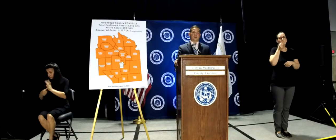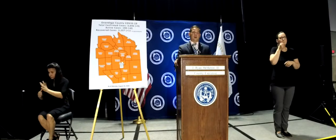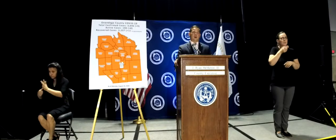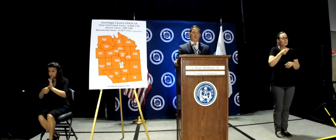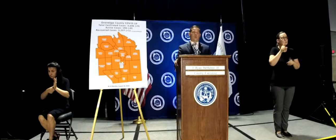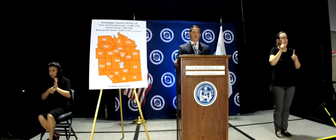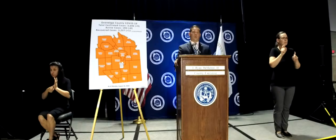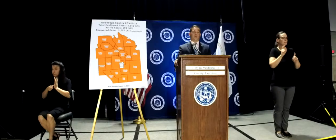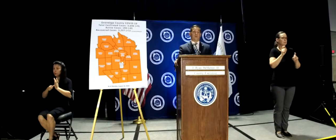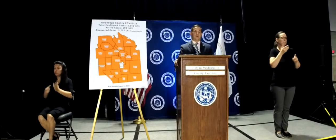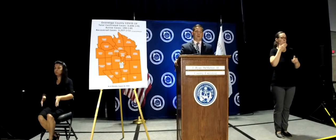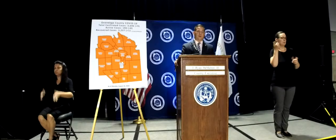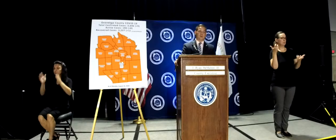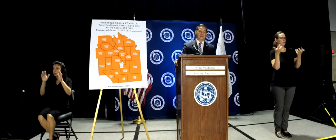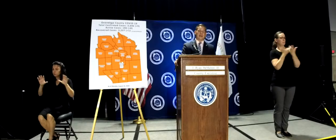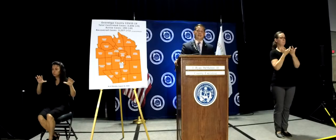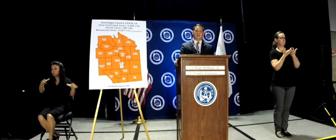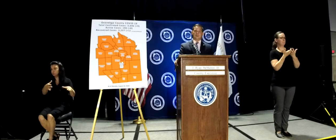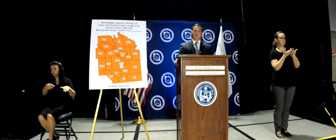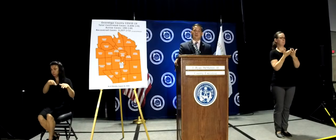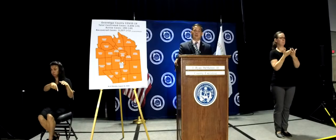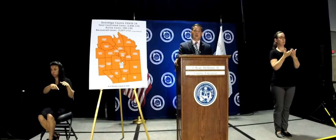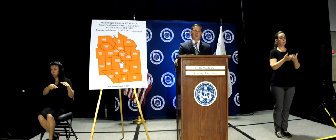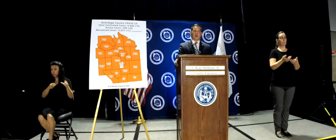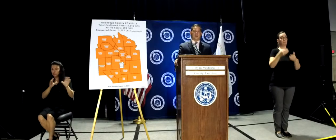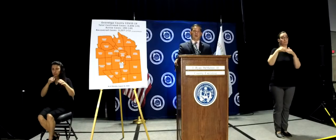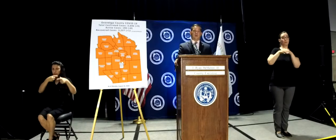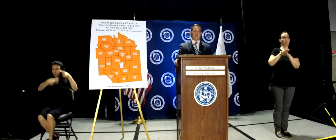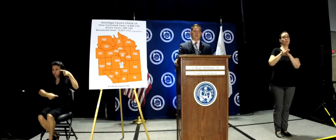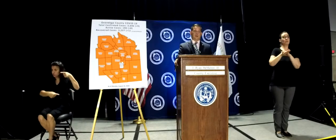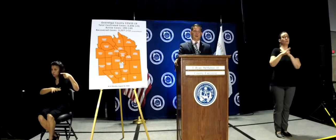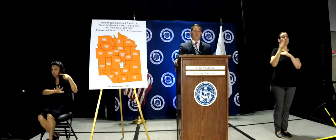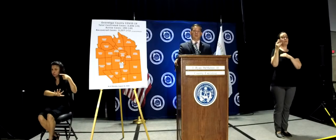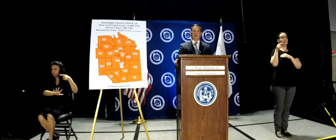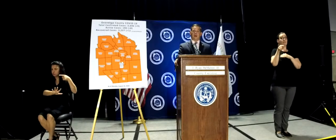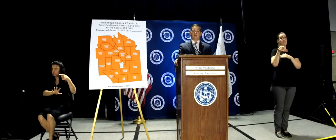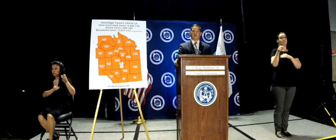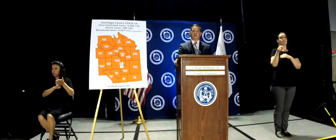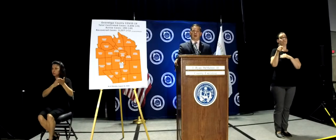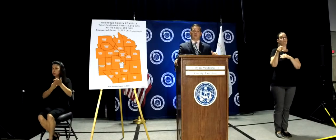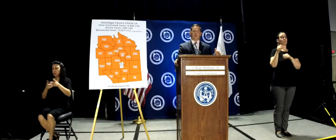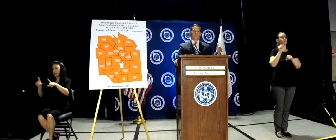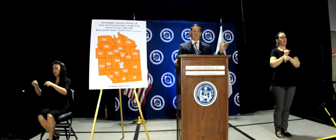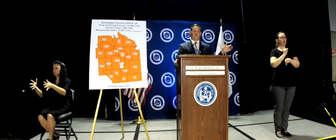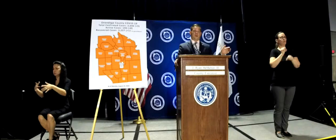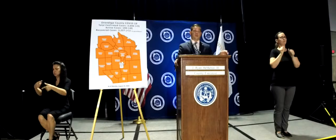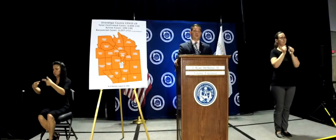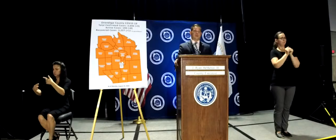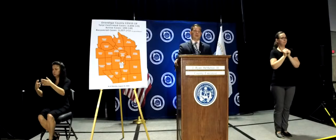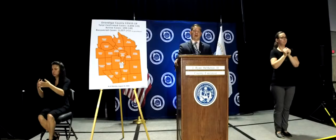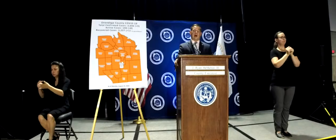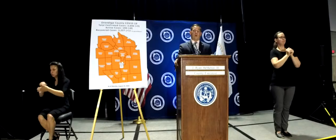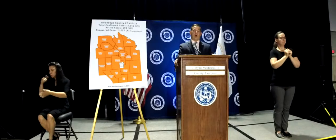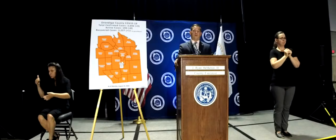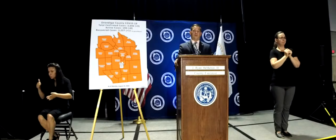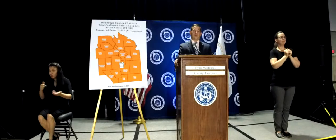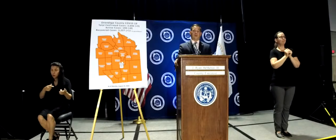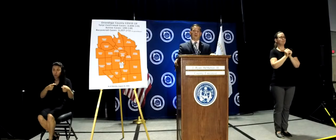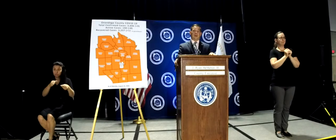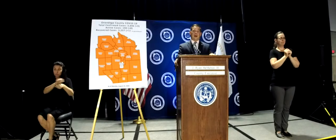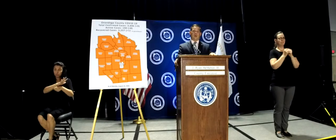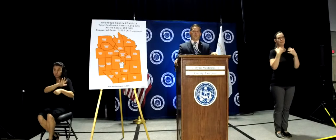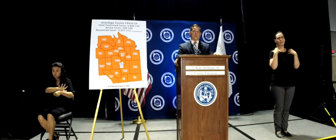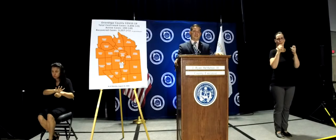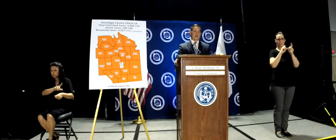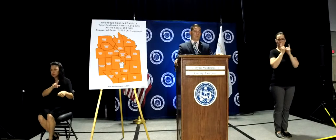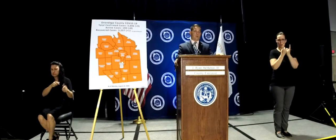buildings. We'll work with the scientists and the epidemiologists and the health department professionals on how often